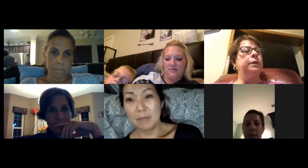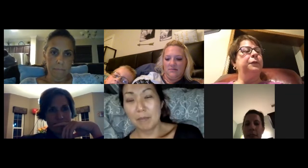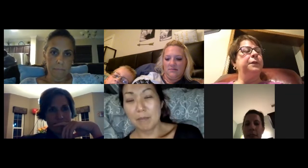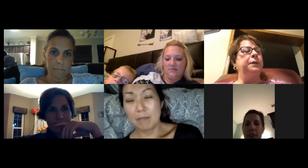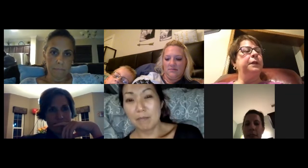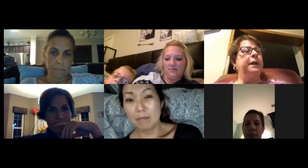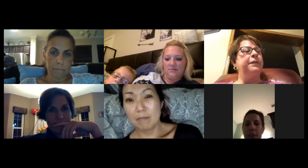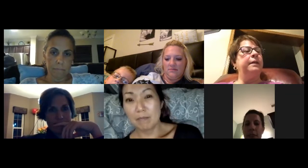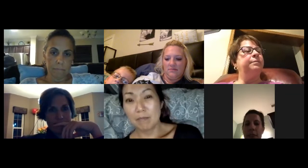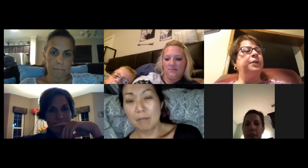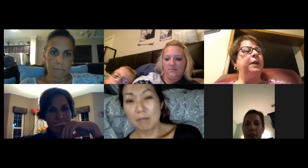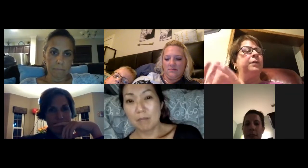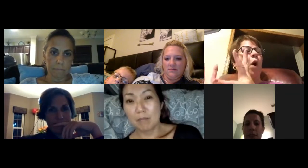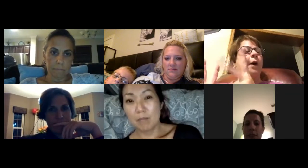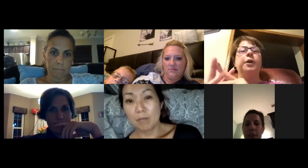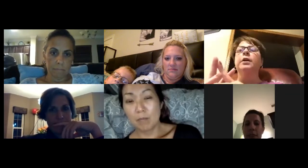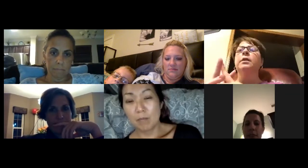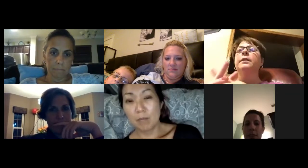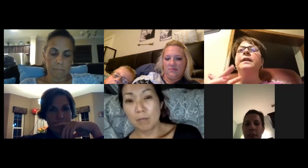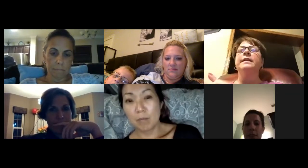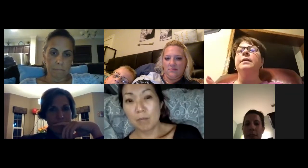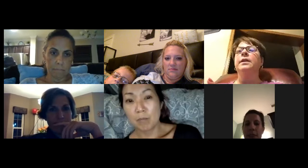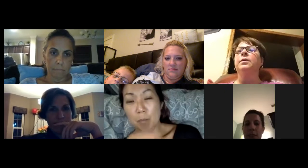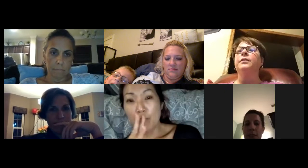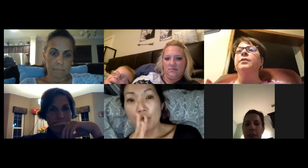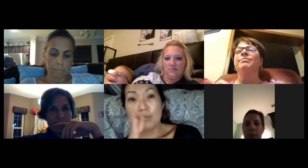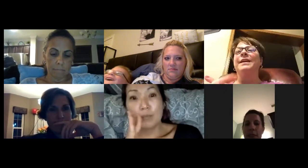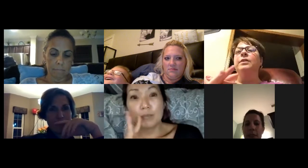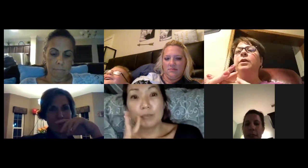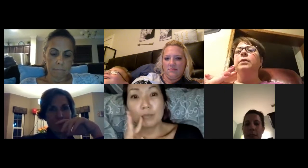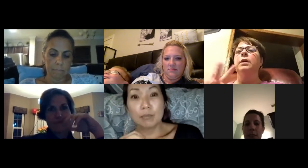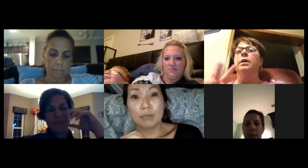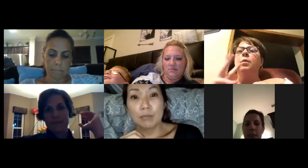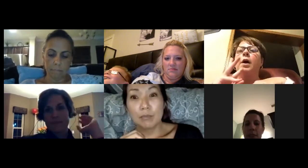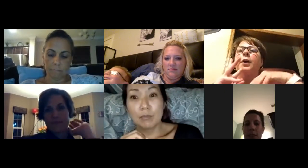if you have that. You have the water. If they, you know, if you're, I don't know, water.